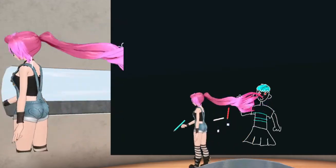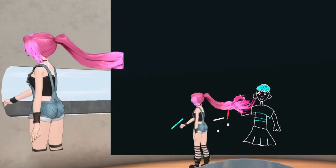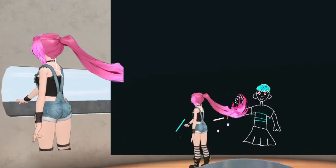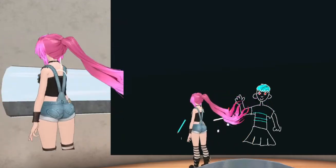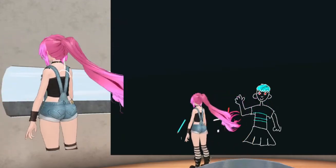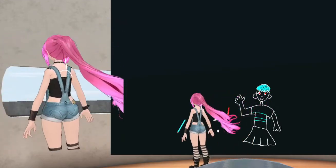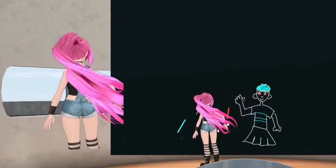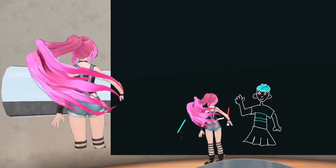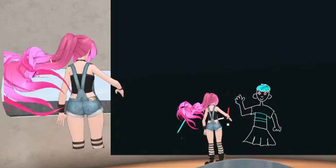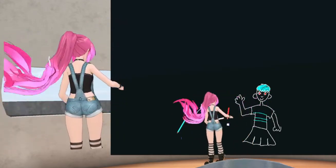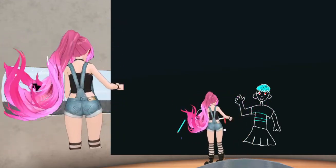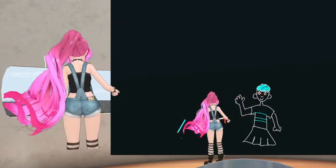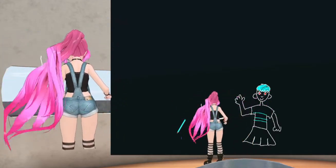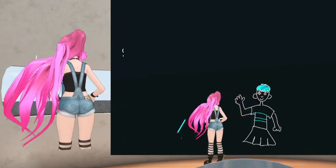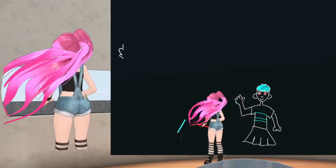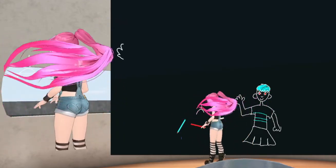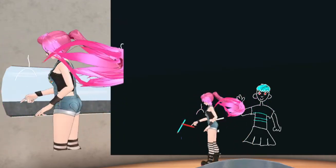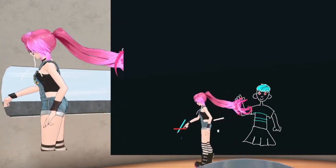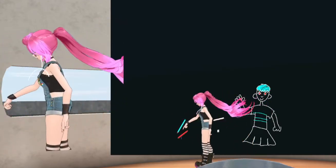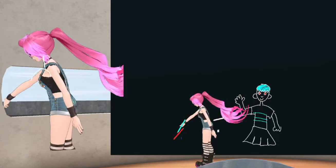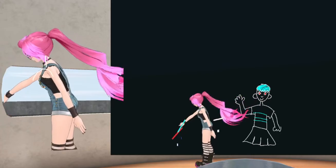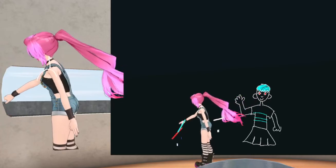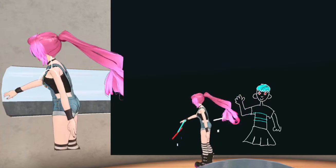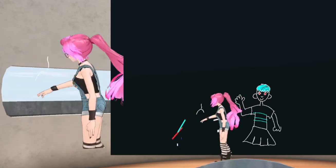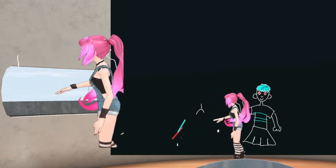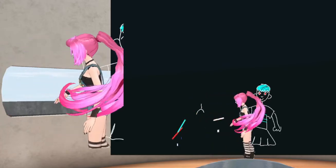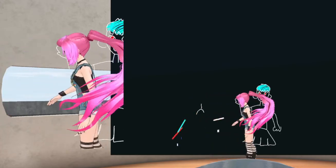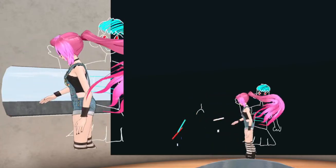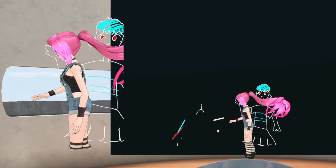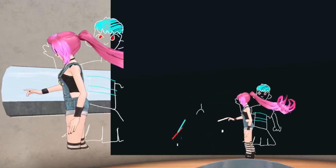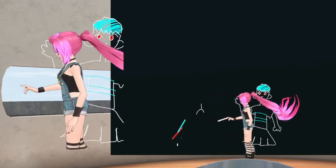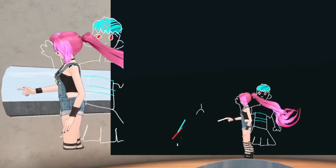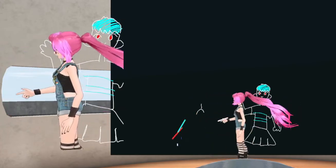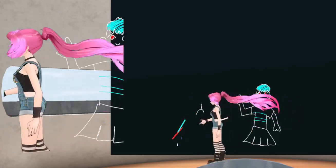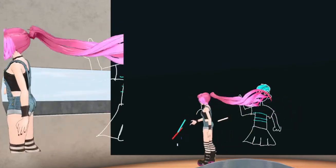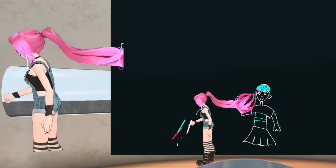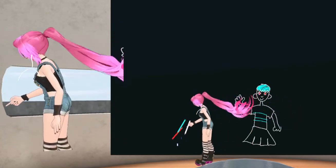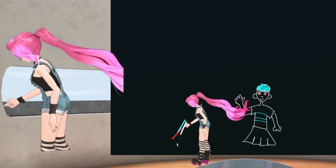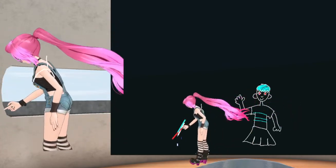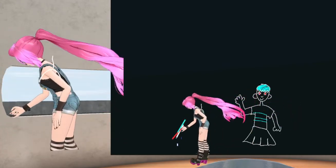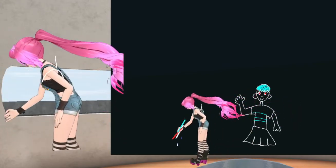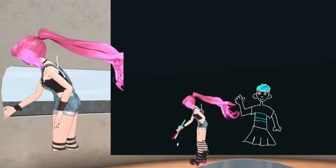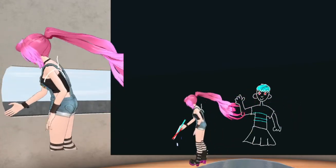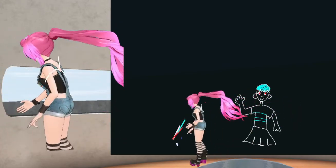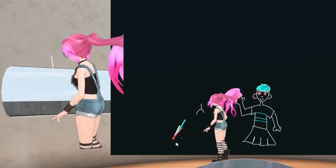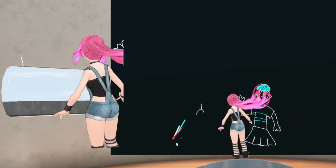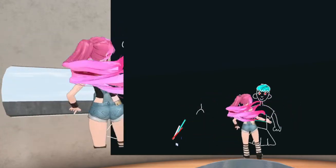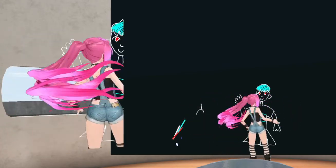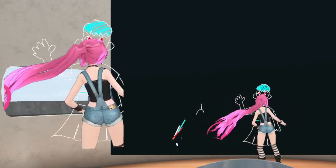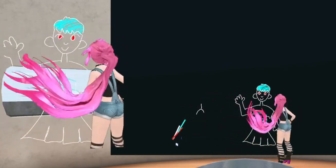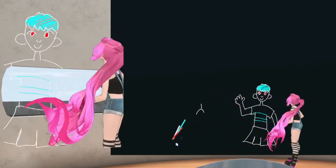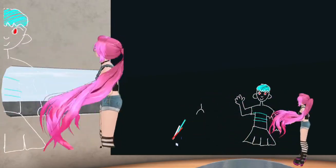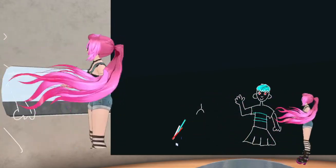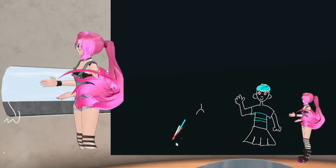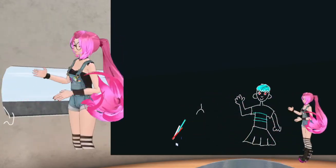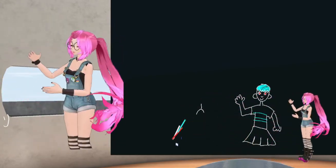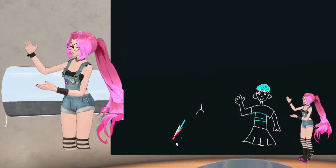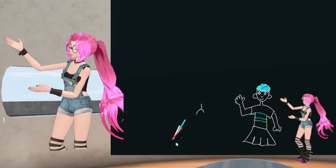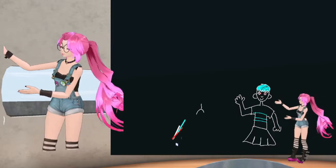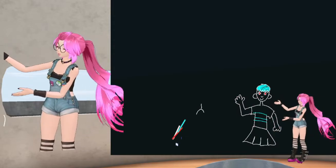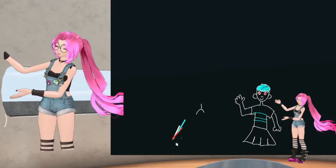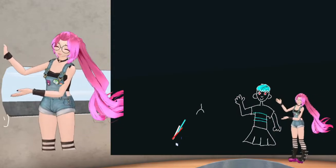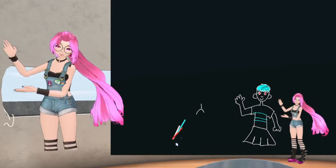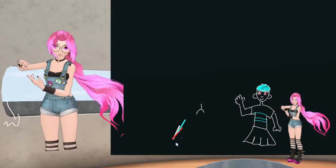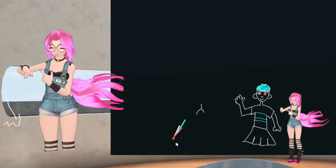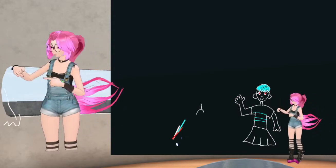Here we Poe go. loves- So, loves here we that go. picture. I am going to test you on all the ways you could describe this person. You're gonna sign it. So, this